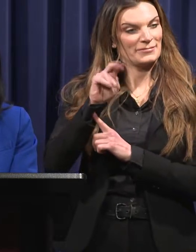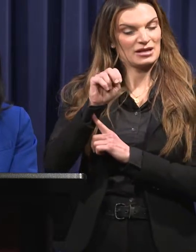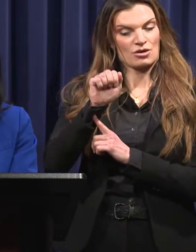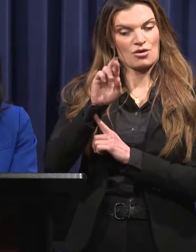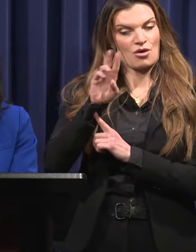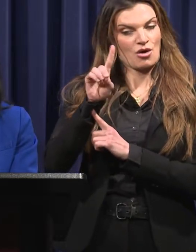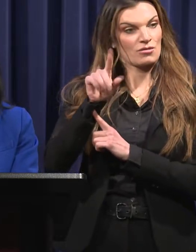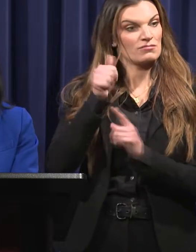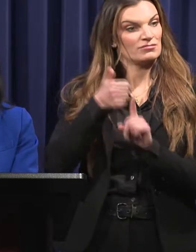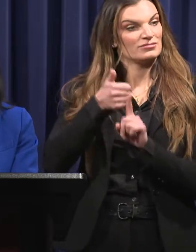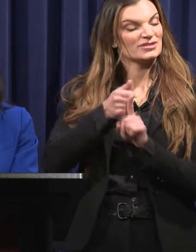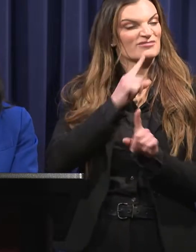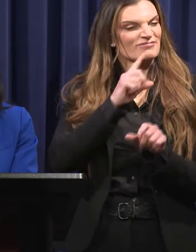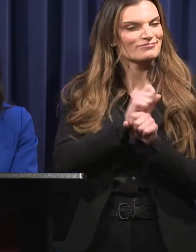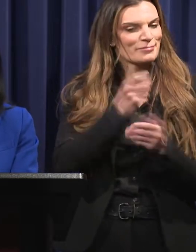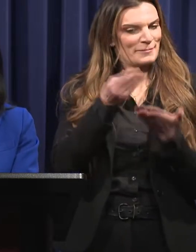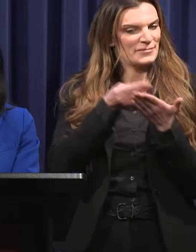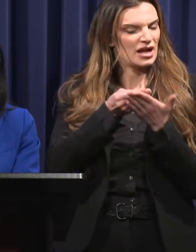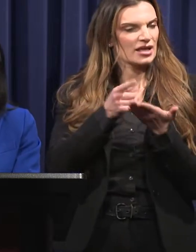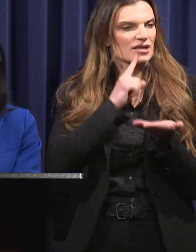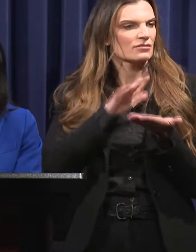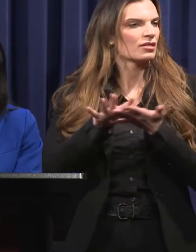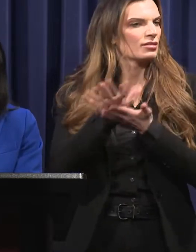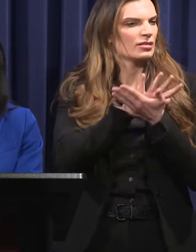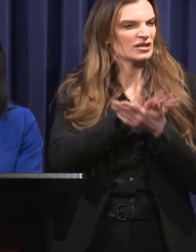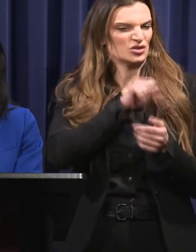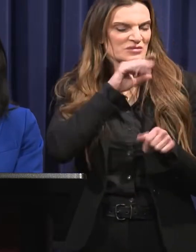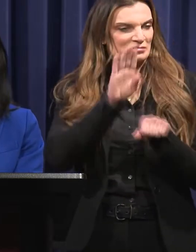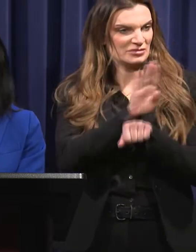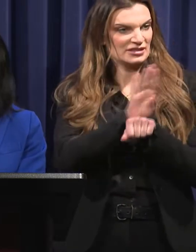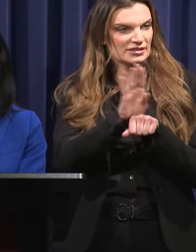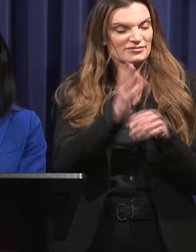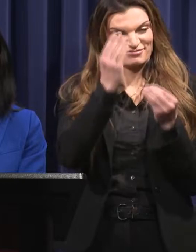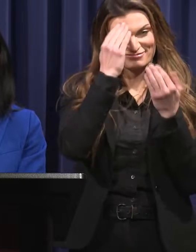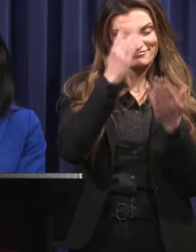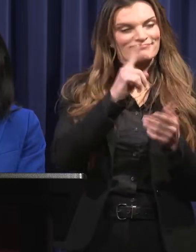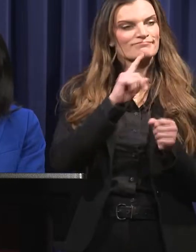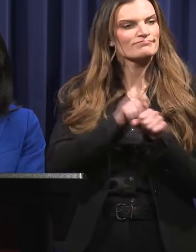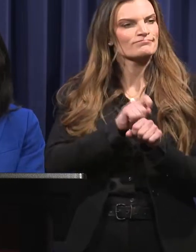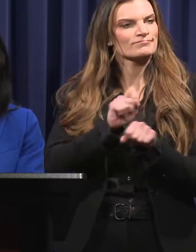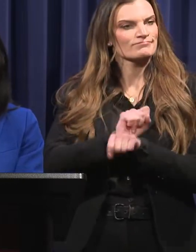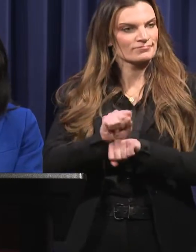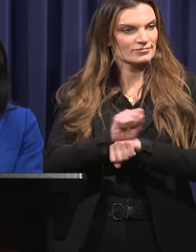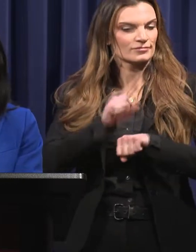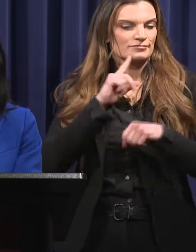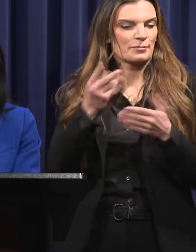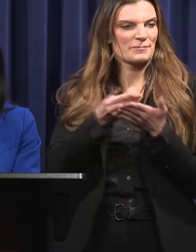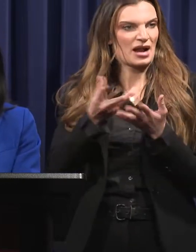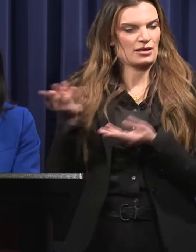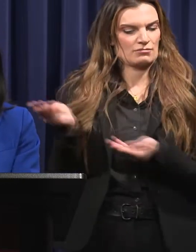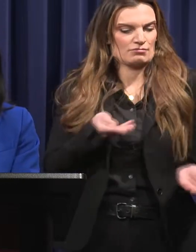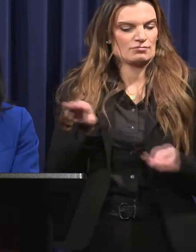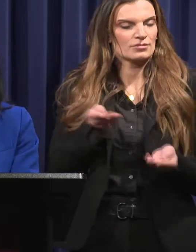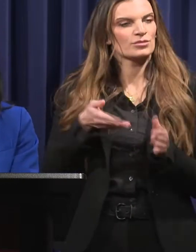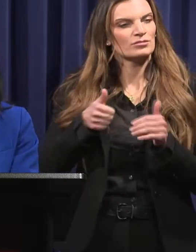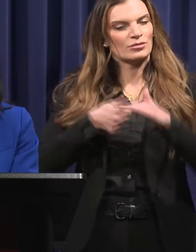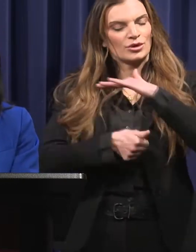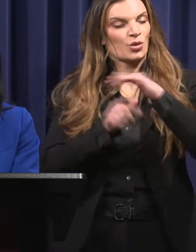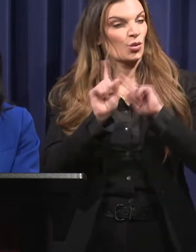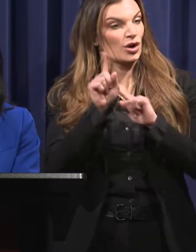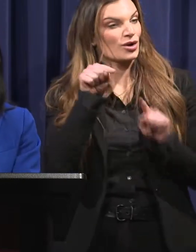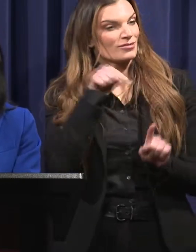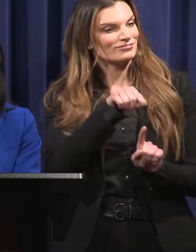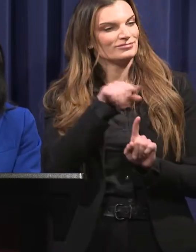numerous legal entities, including 501c4 social welfare nonprofit organizations, multiple